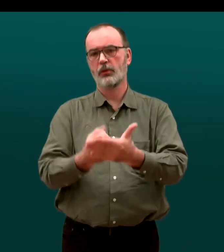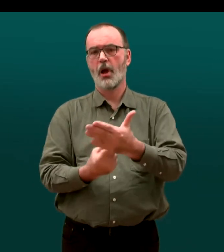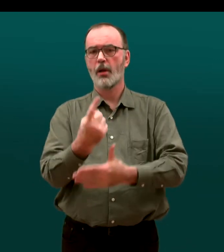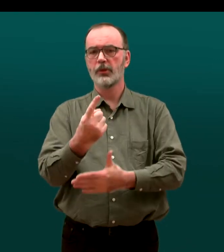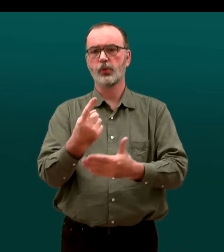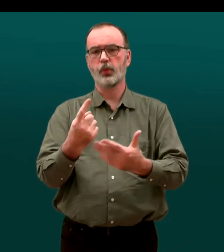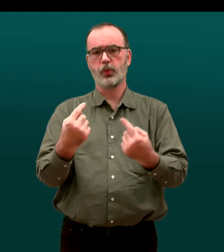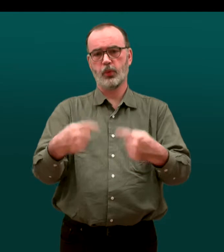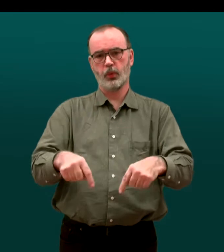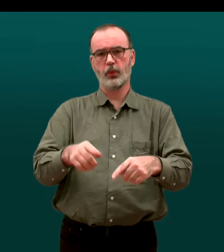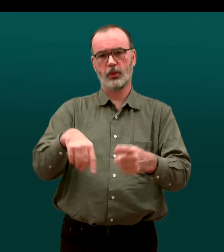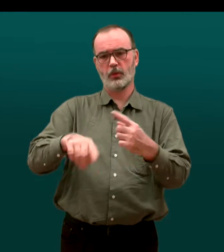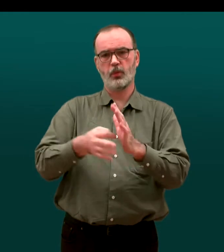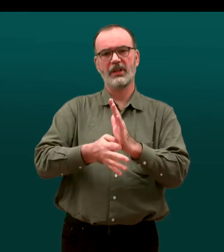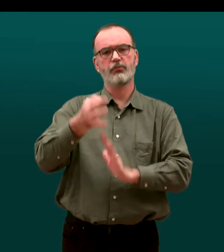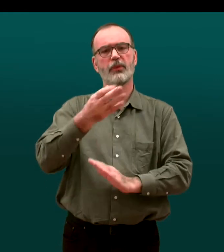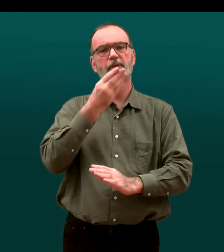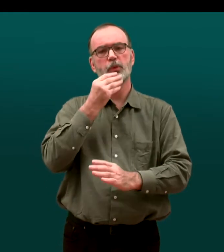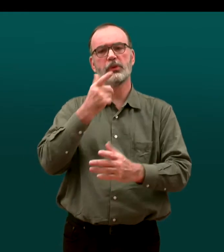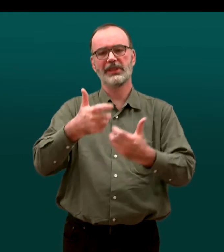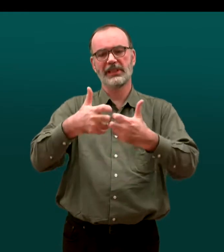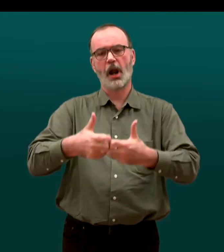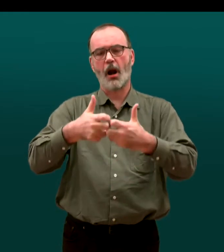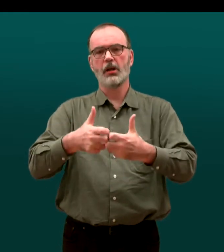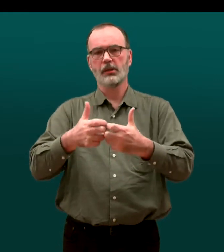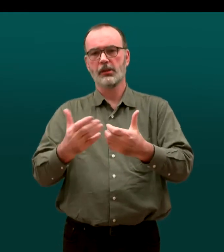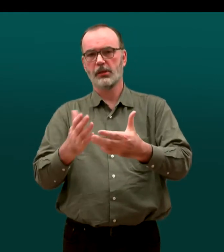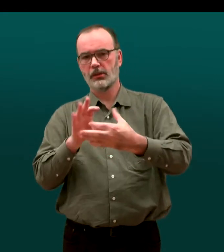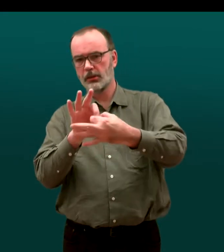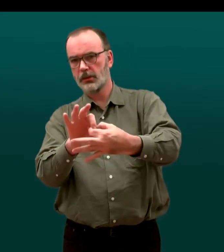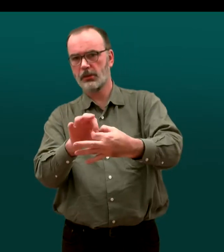Ensure opportunities presented through improved use of technology are acted upon.